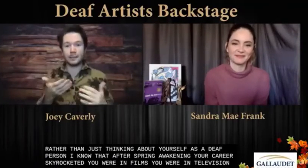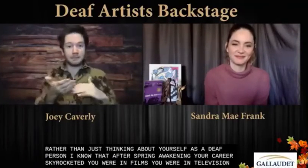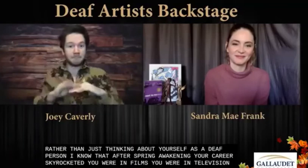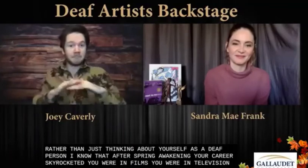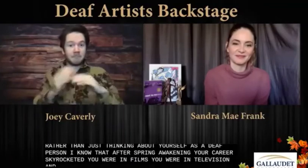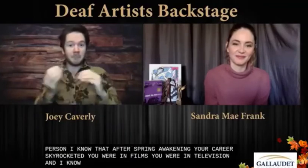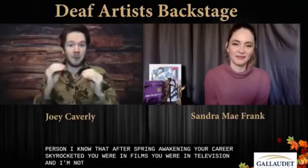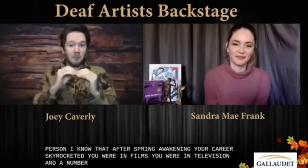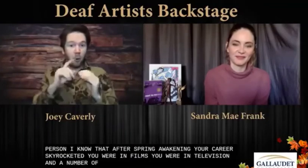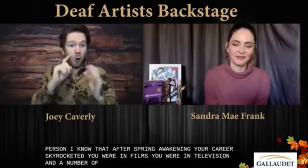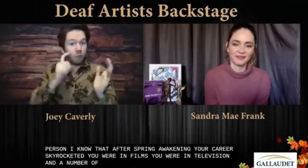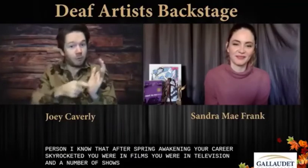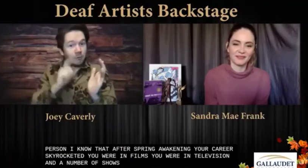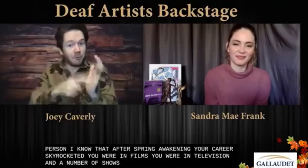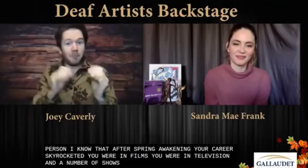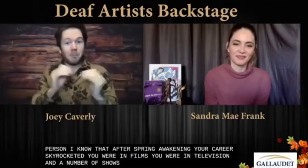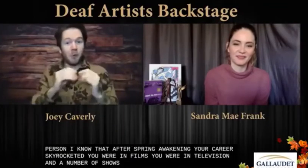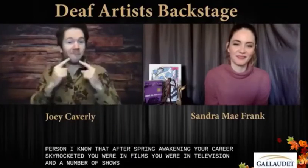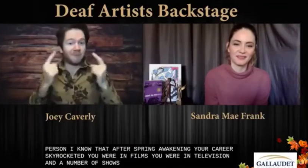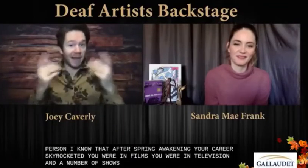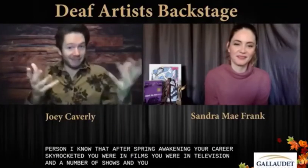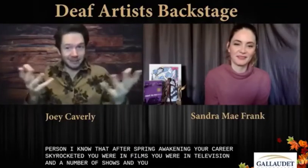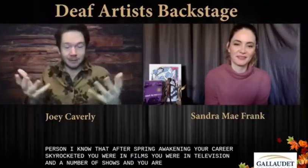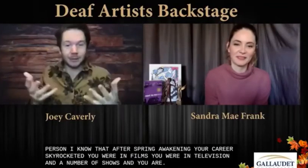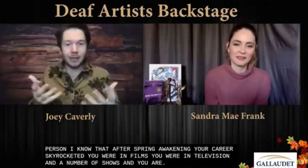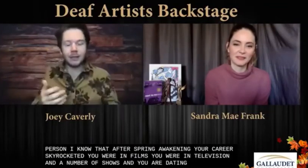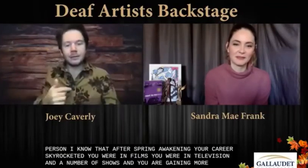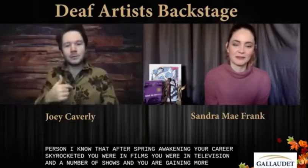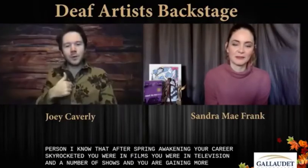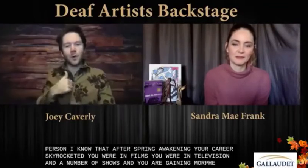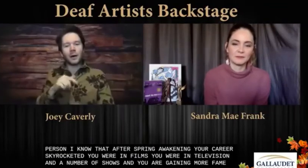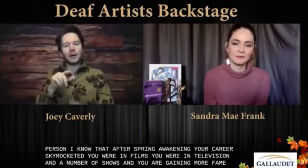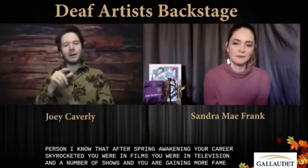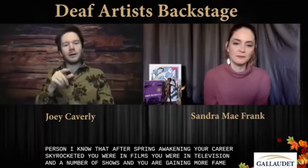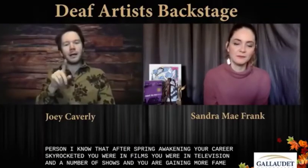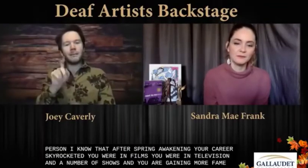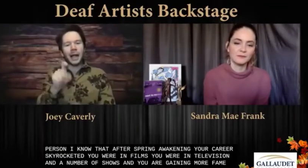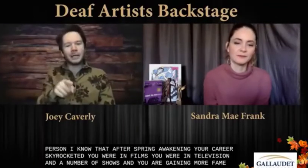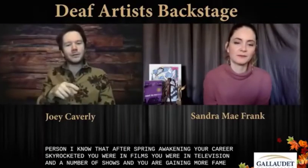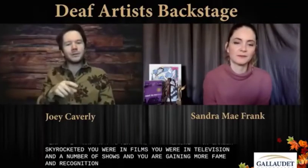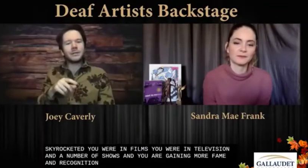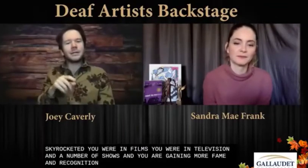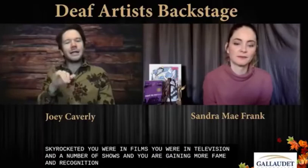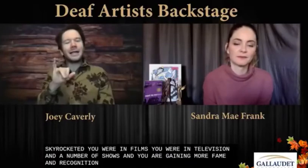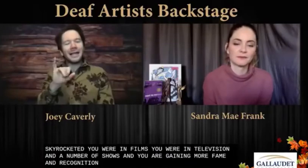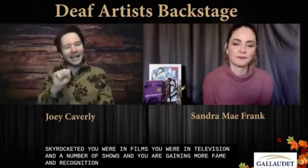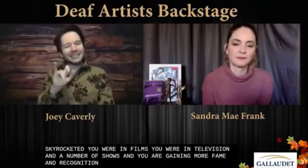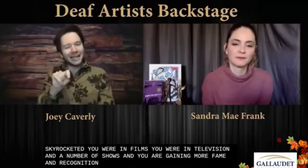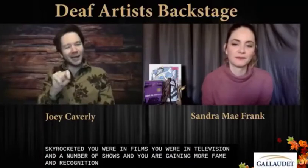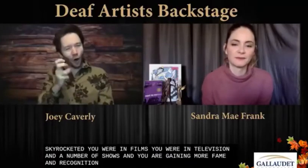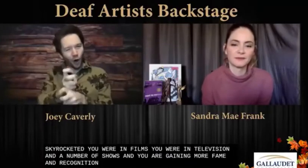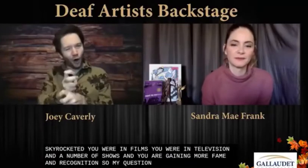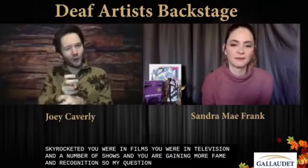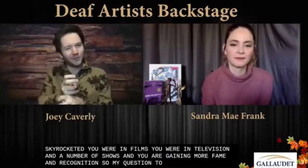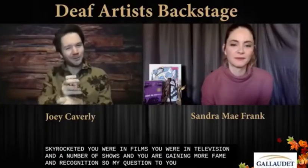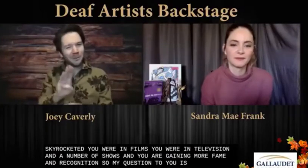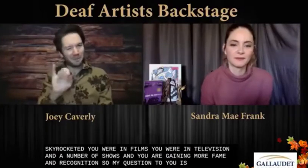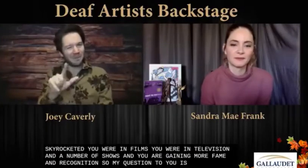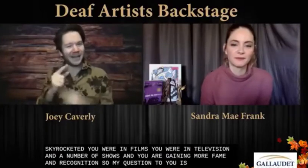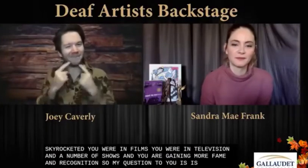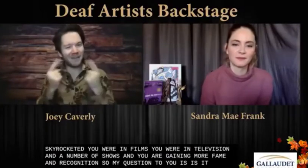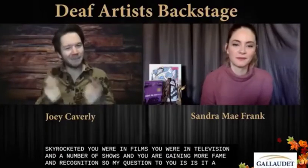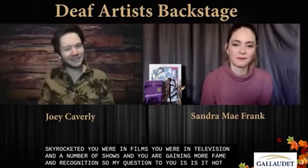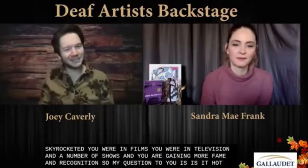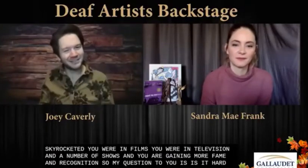and a number of shows and you are gaining more fame and recognition so my question to you is